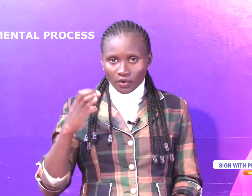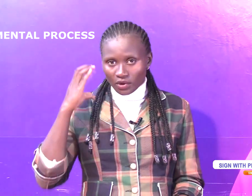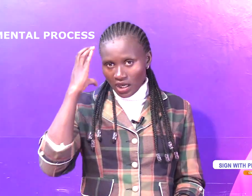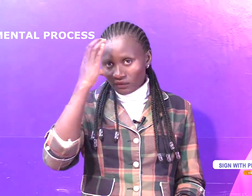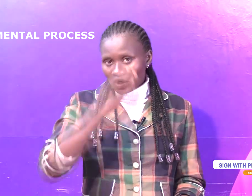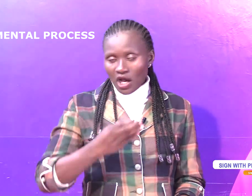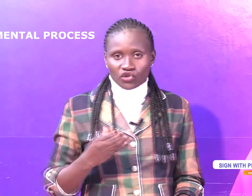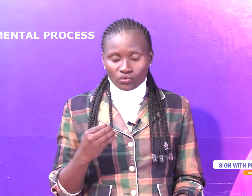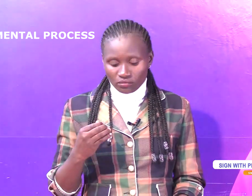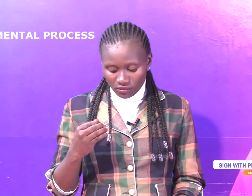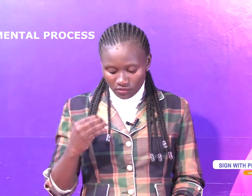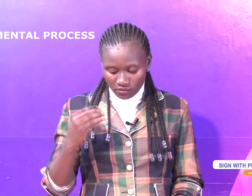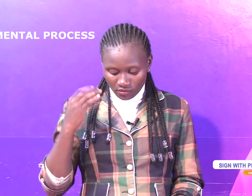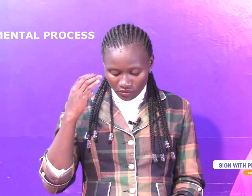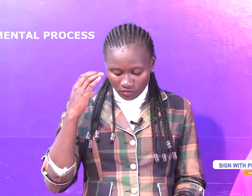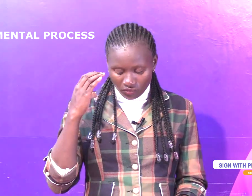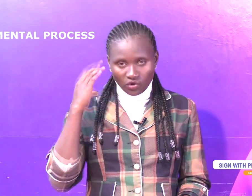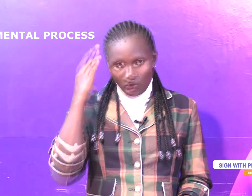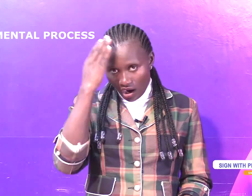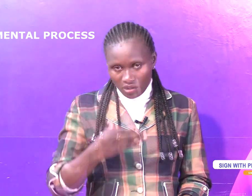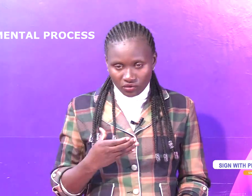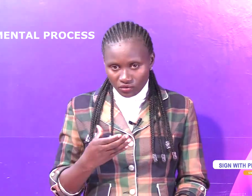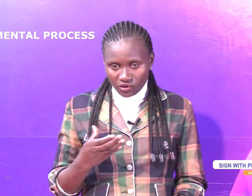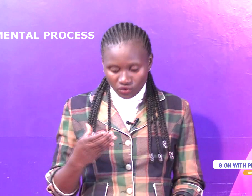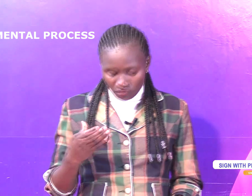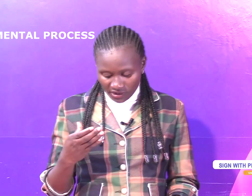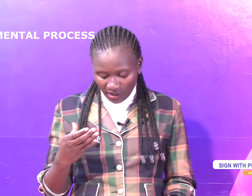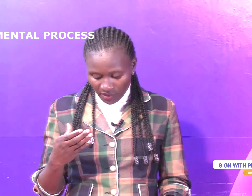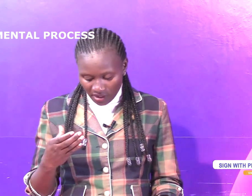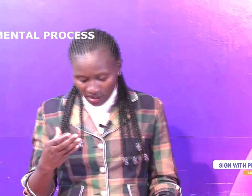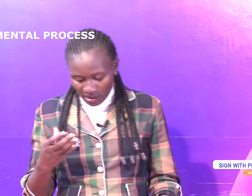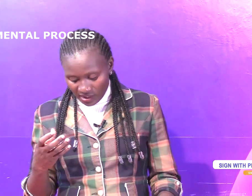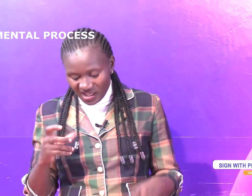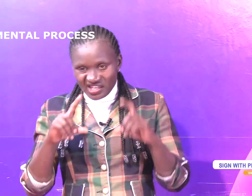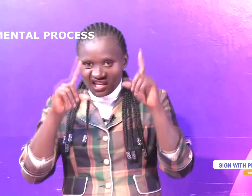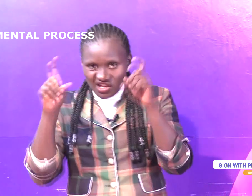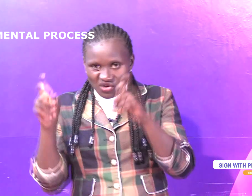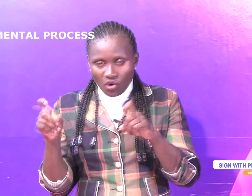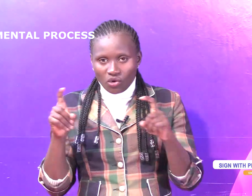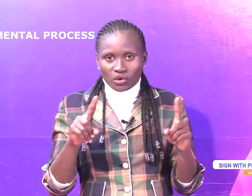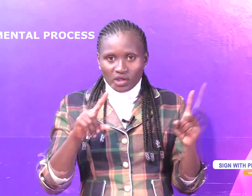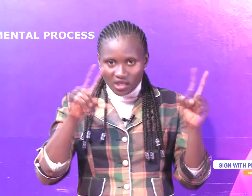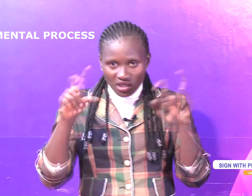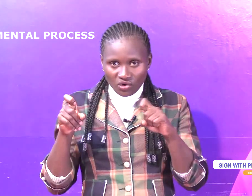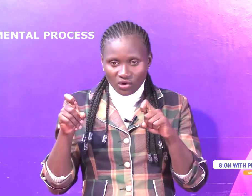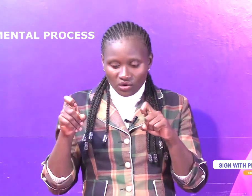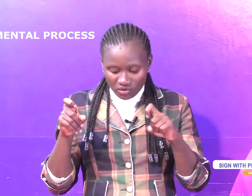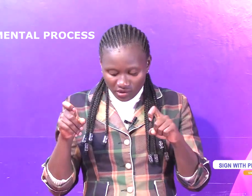Have assume. You are assuming something. And then the ego, like